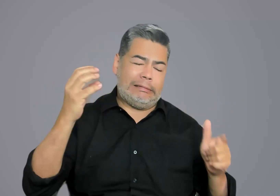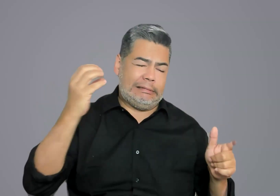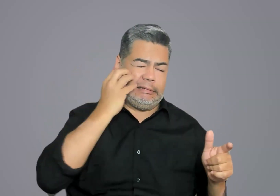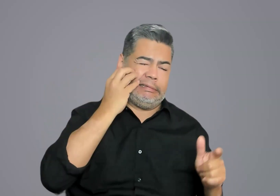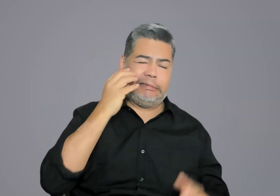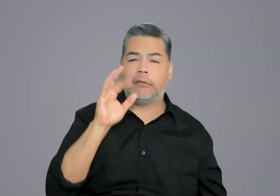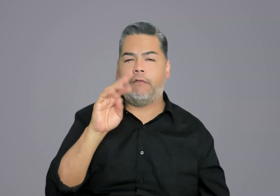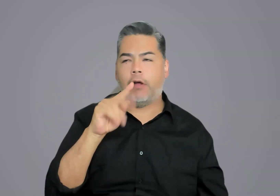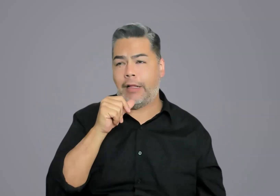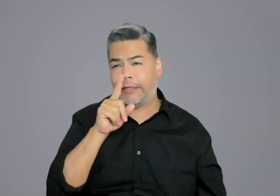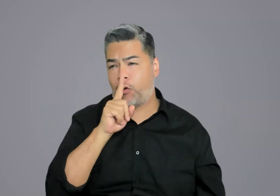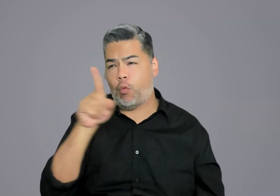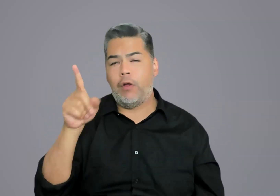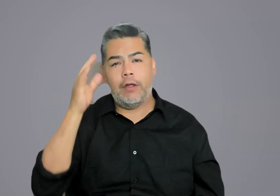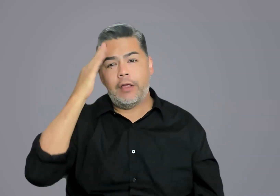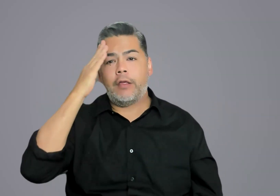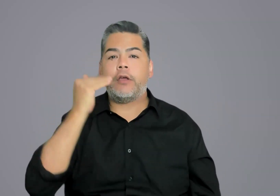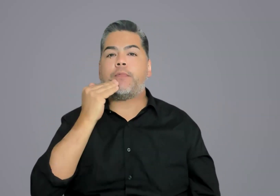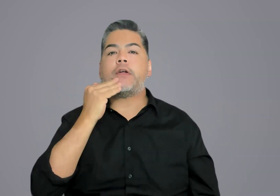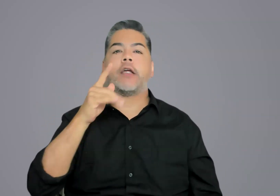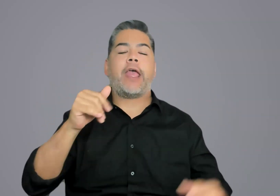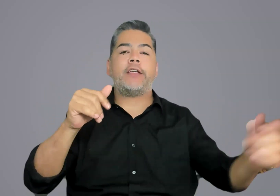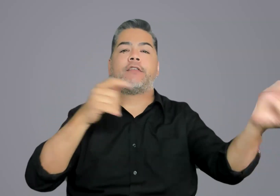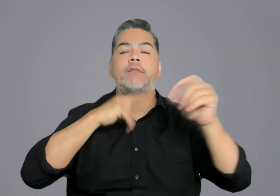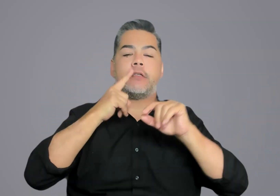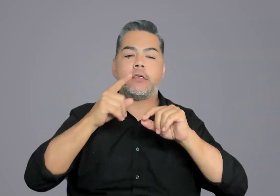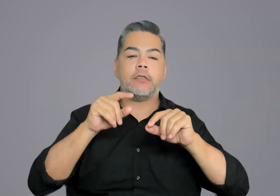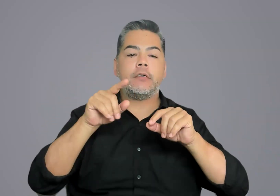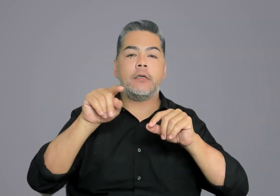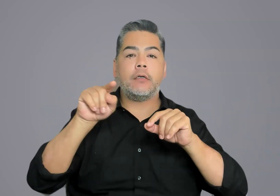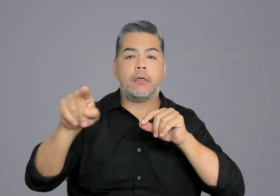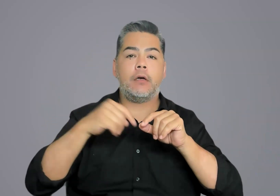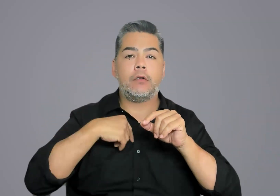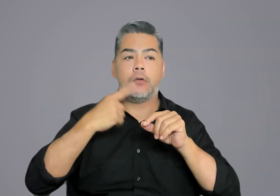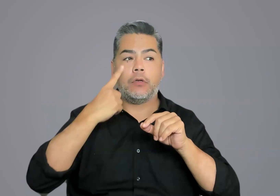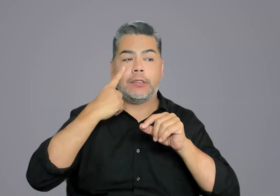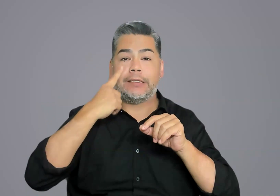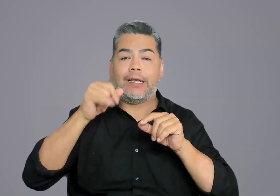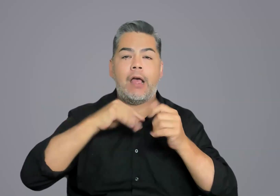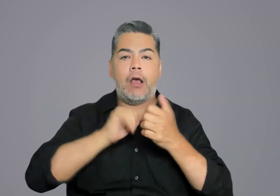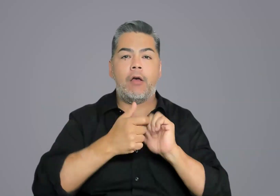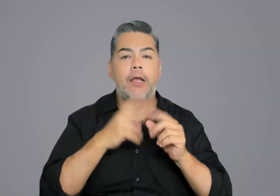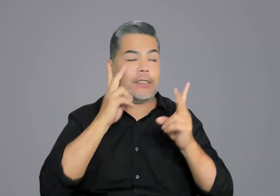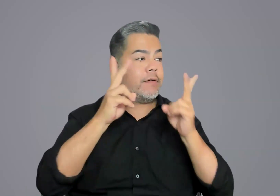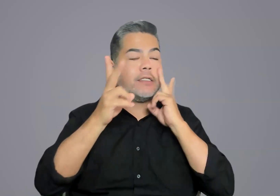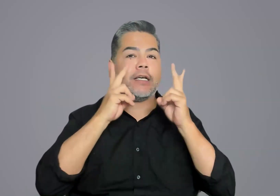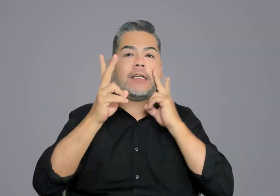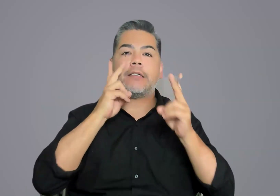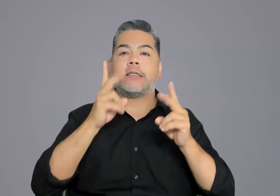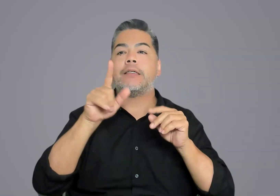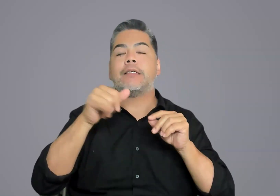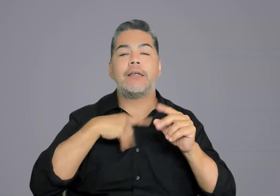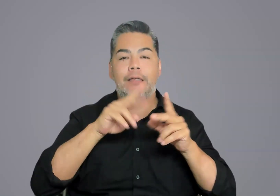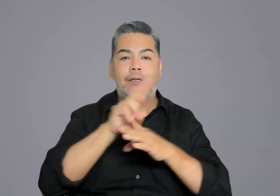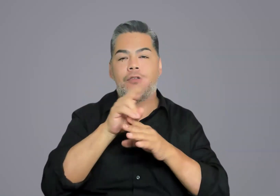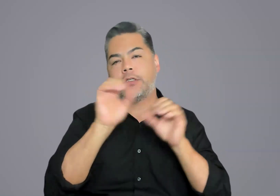heading. Um, I can't just skim a page, right? Like the way sighted users can. So being